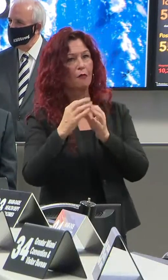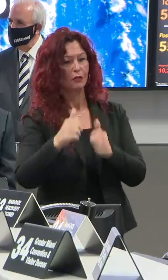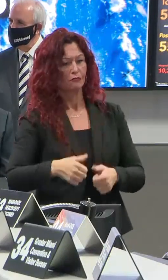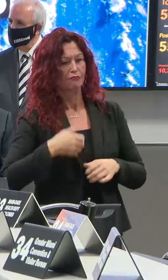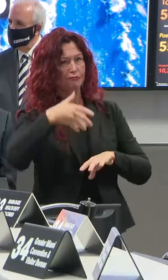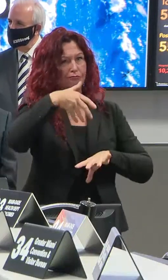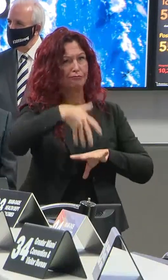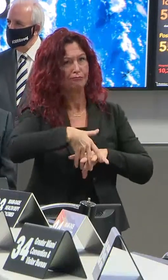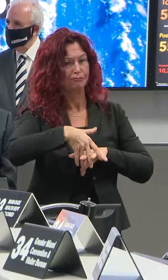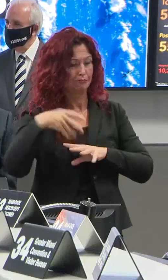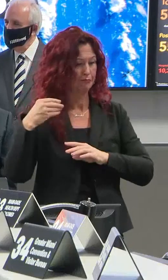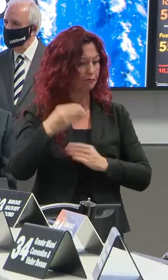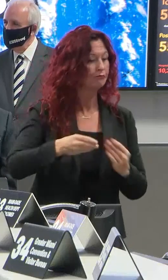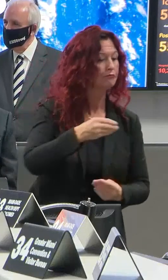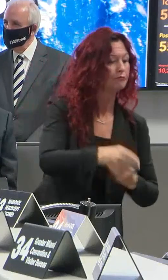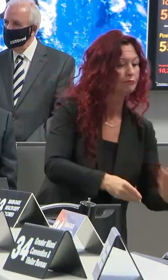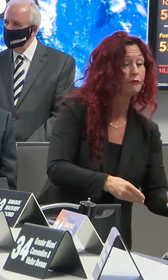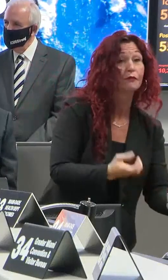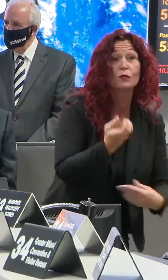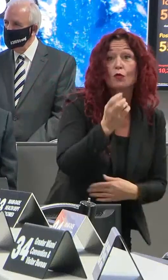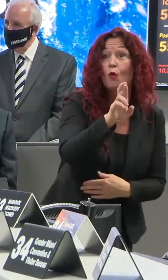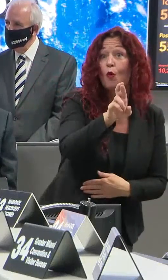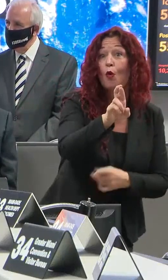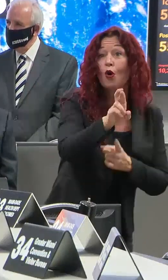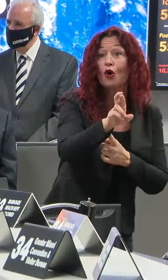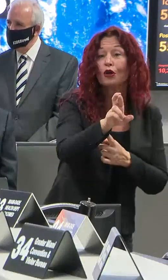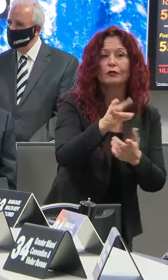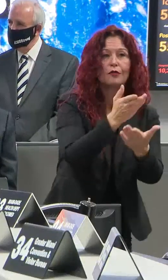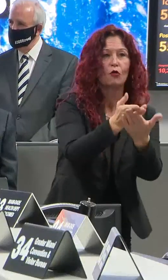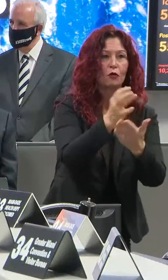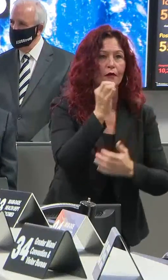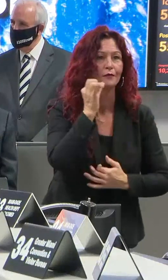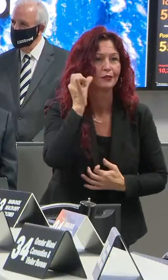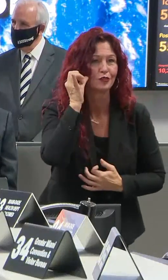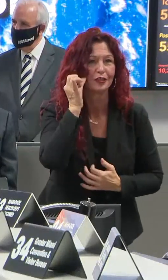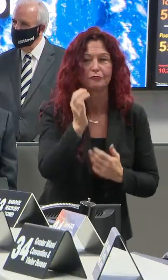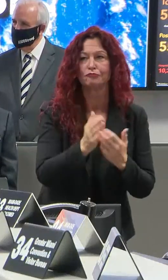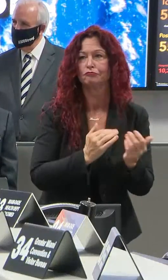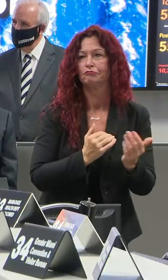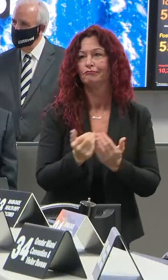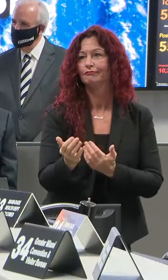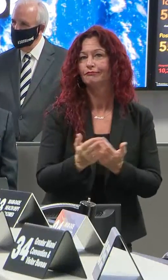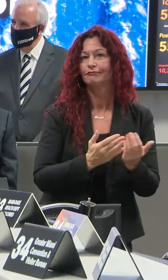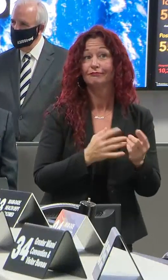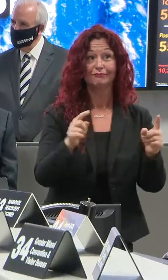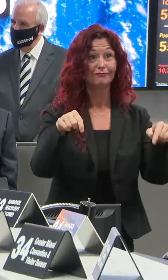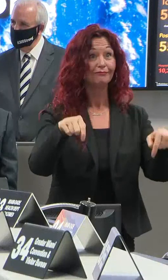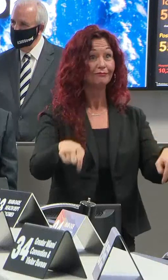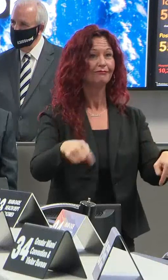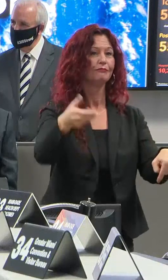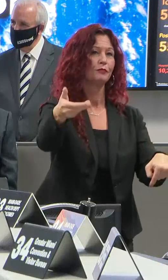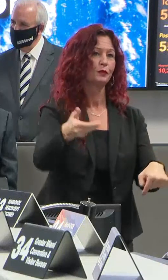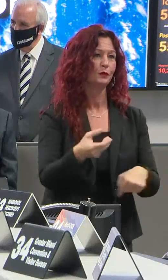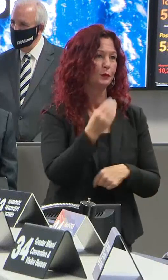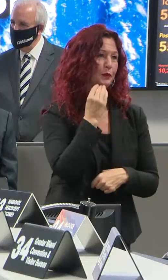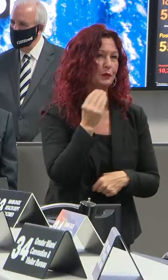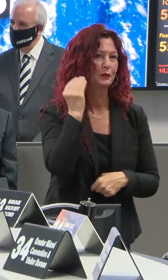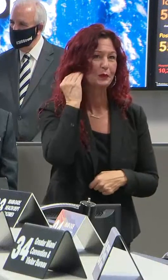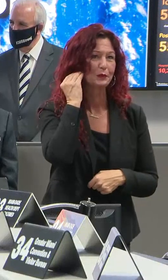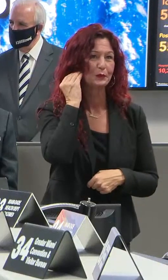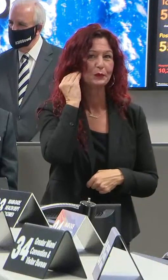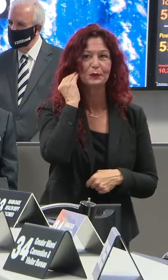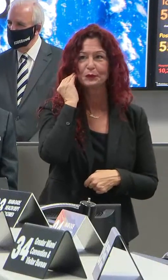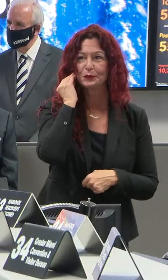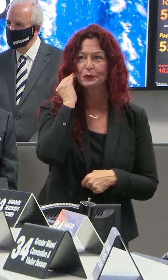faraway land with nothing to your name, let me say that you have a home here. With that, I say that we must protect